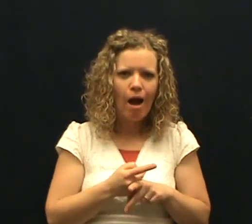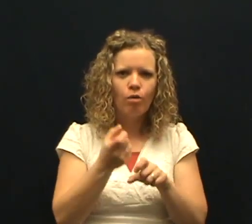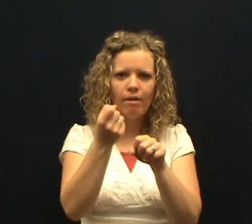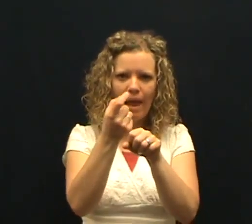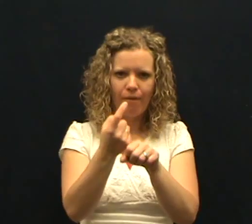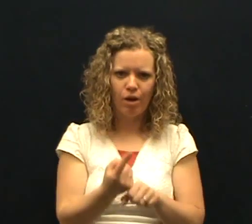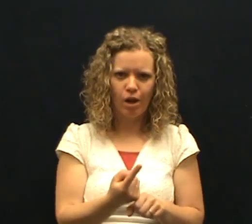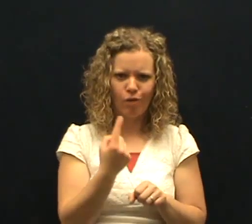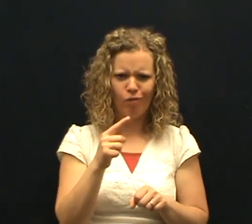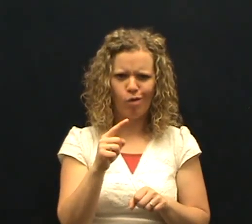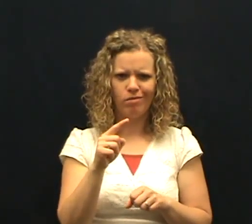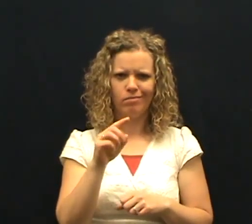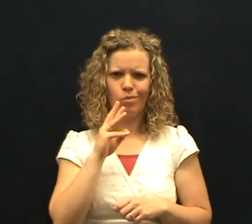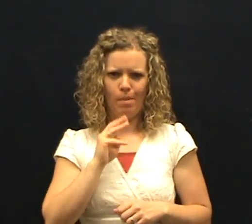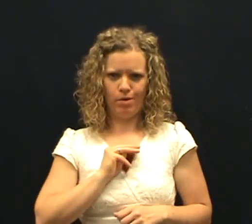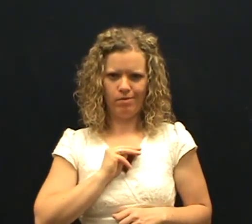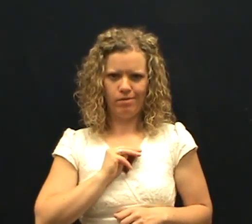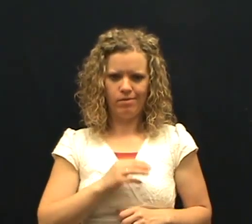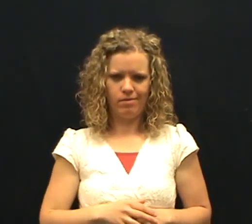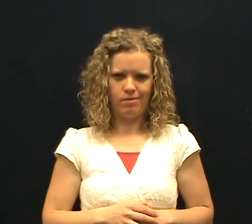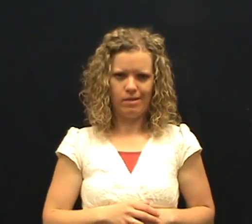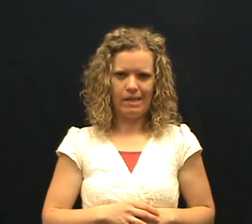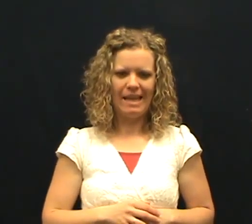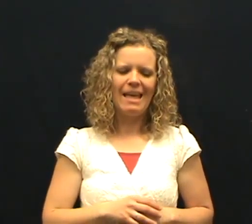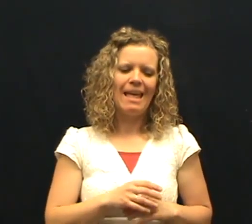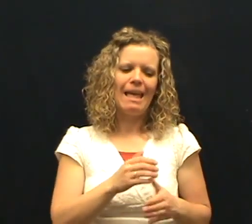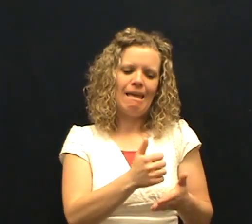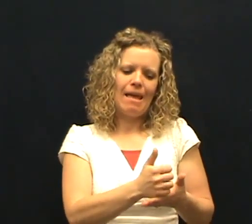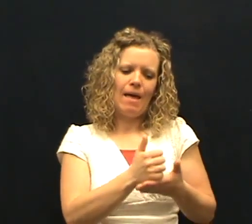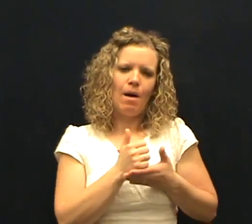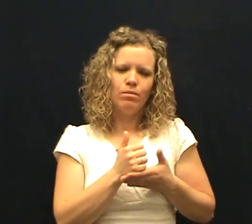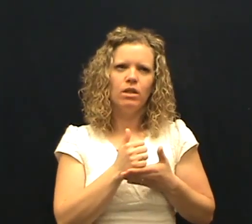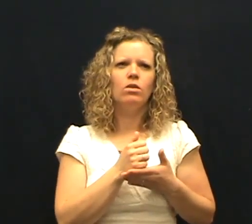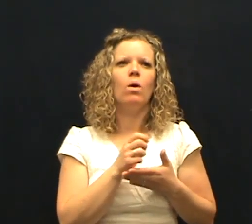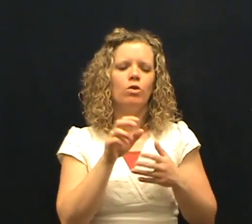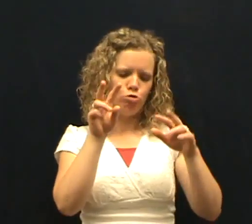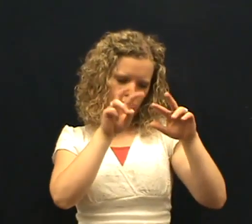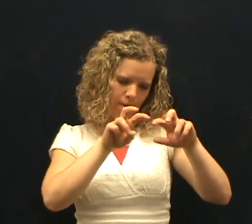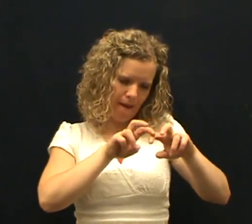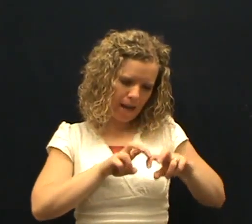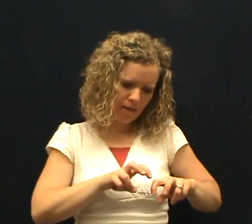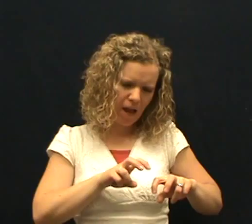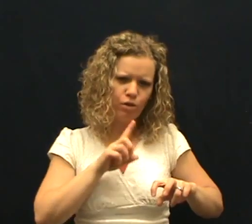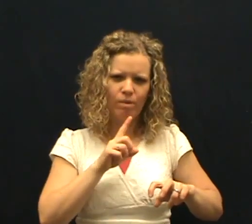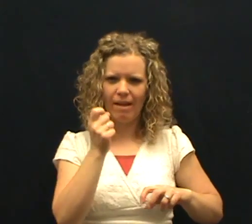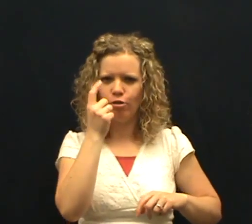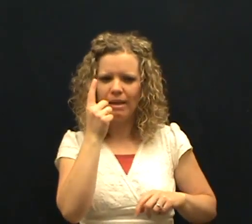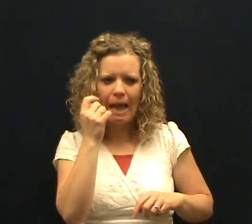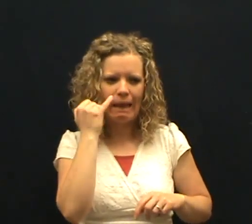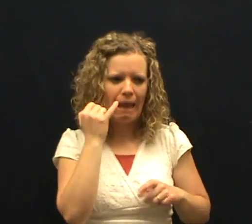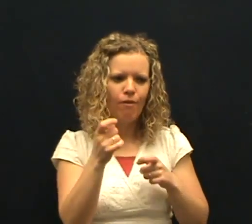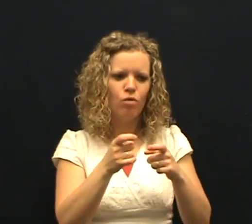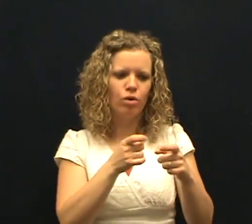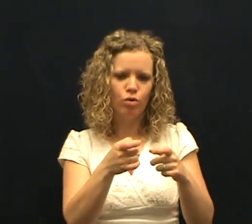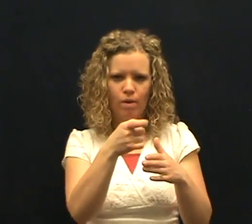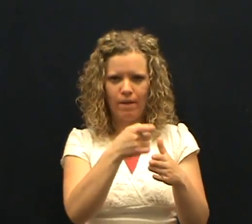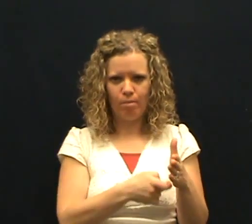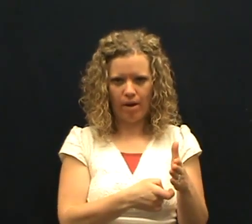us to analyze or understand how well we've been able to control our prices. In other words, get a